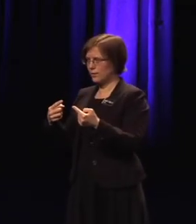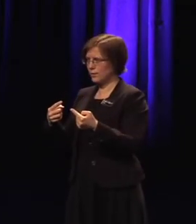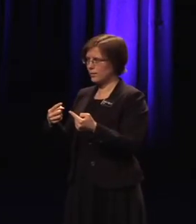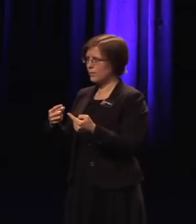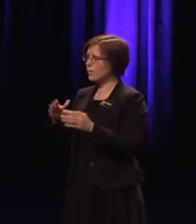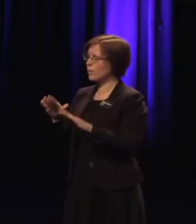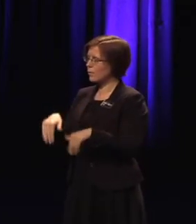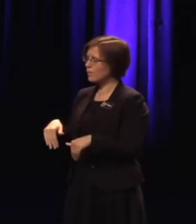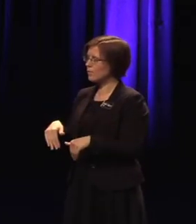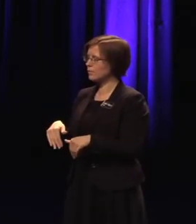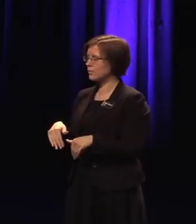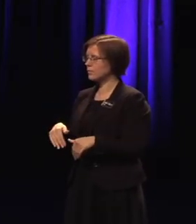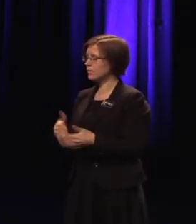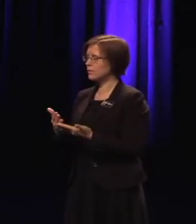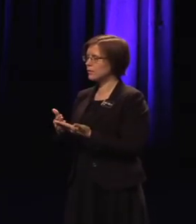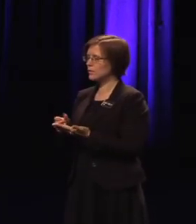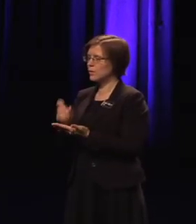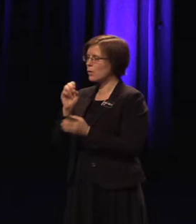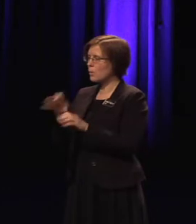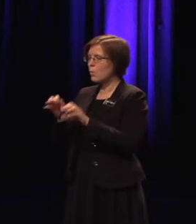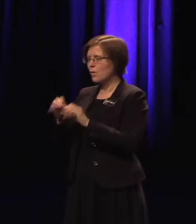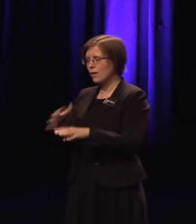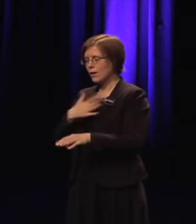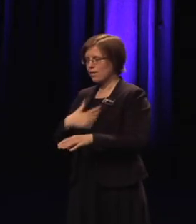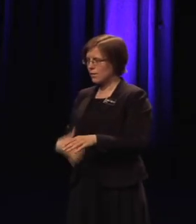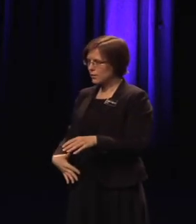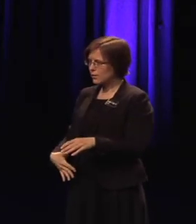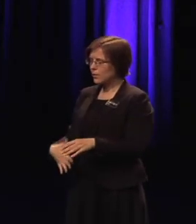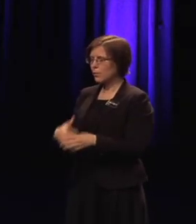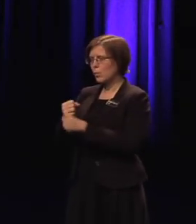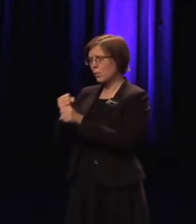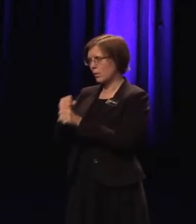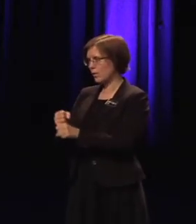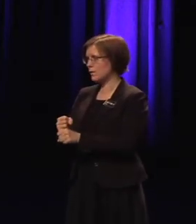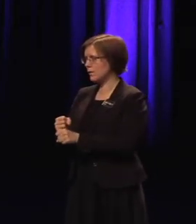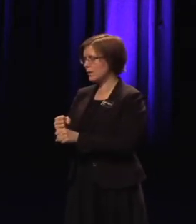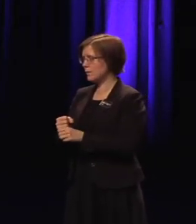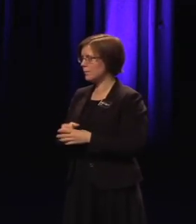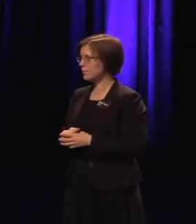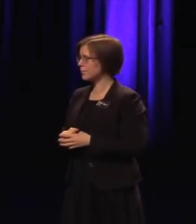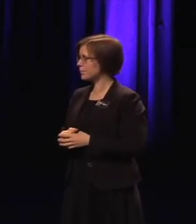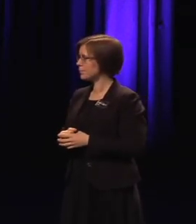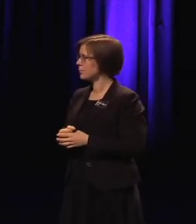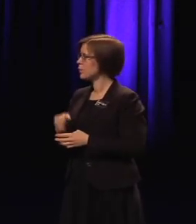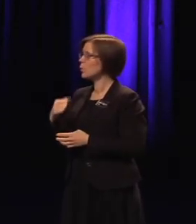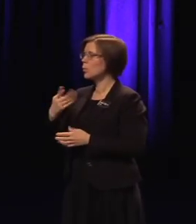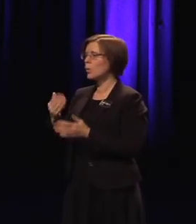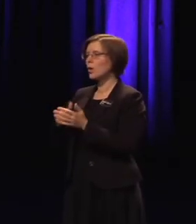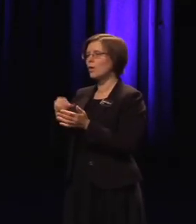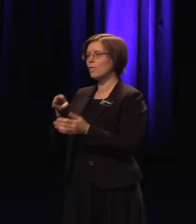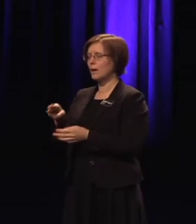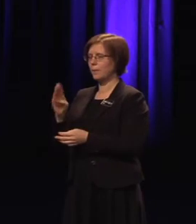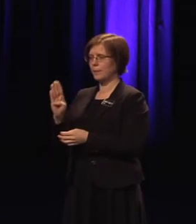undermine growth and poverty reduction, and threaten sustainability. Some of the MDG's